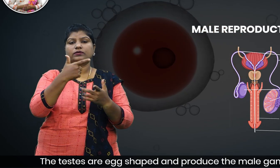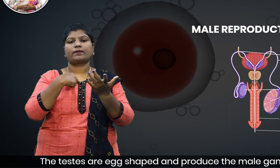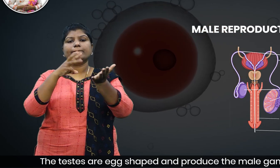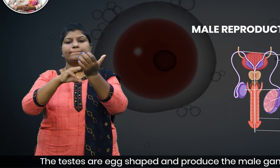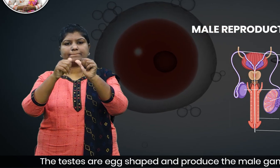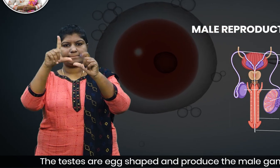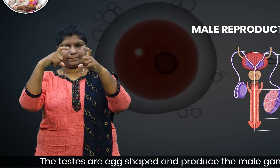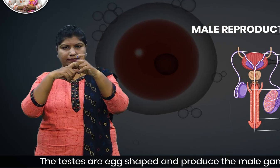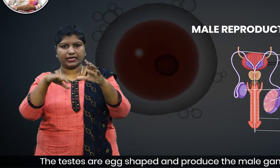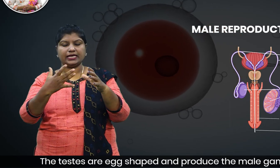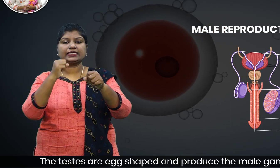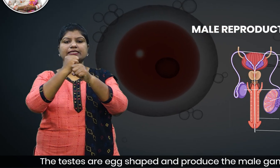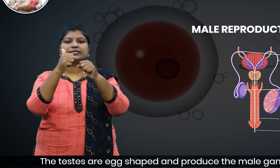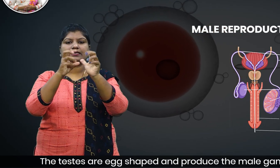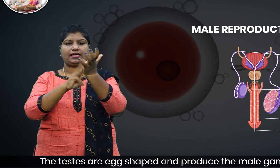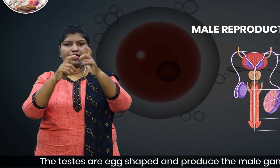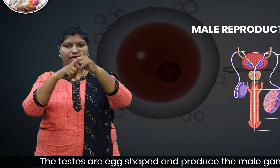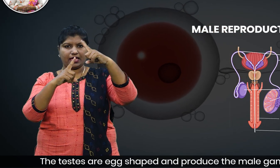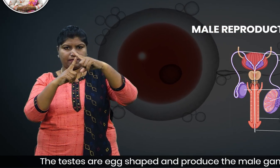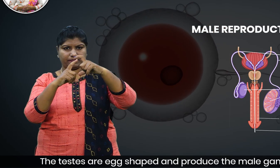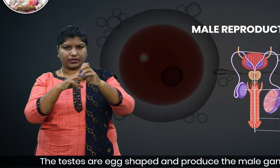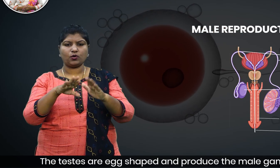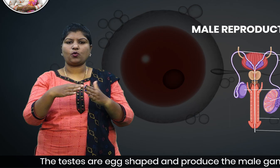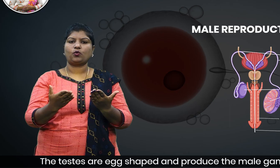or sperms.